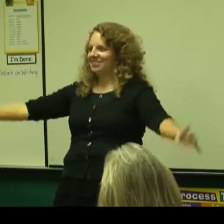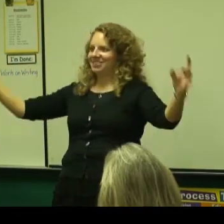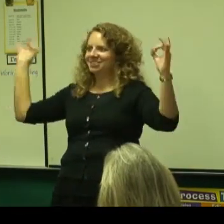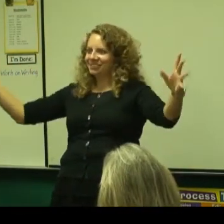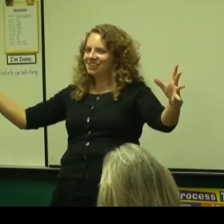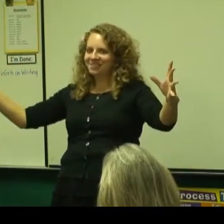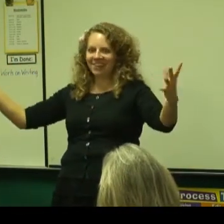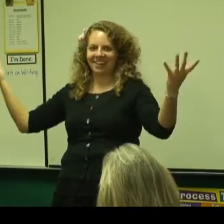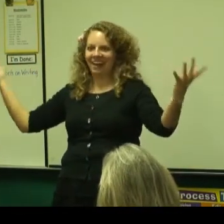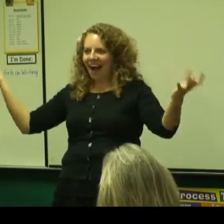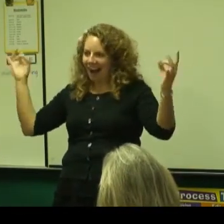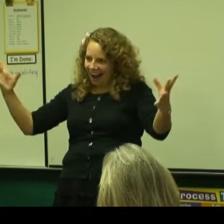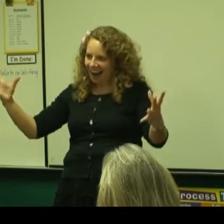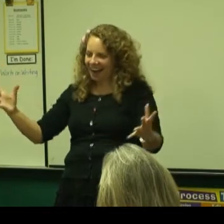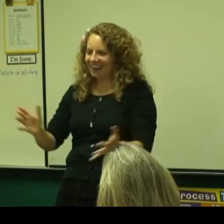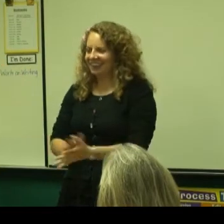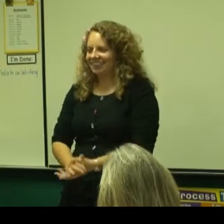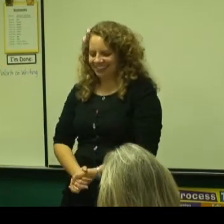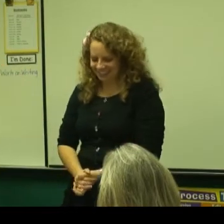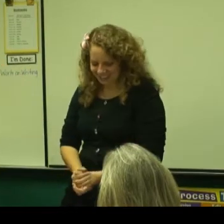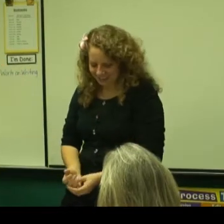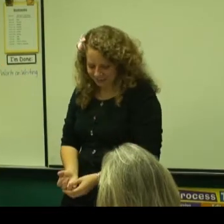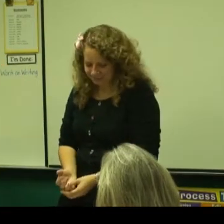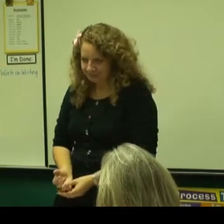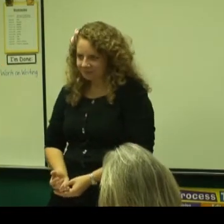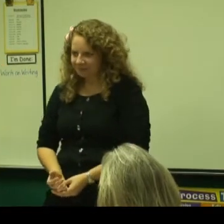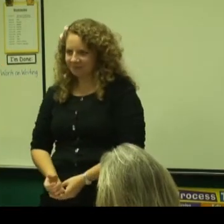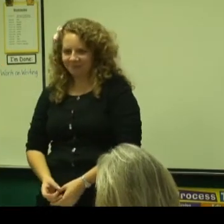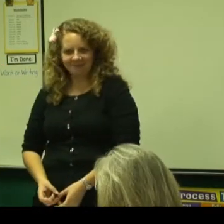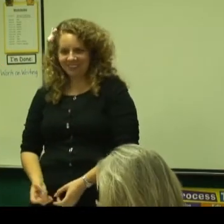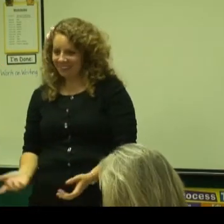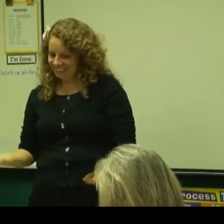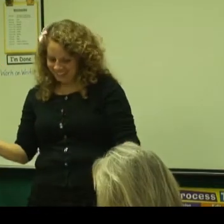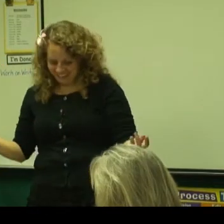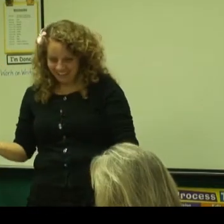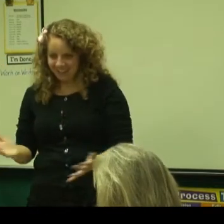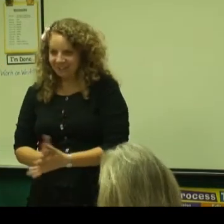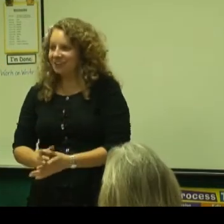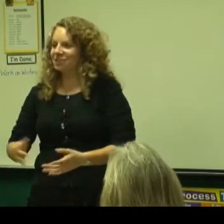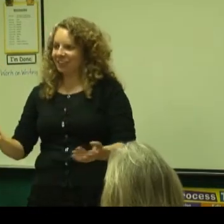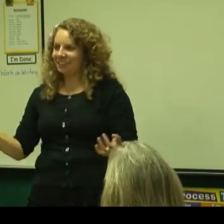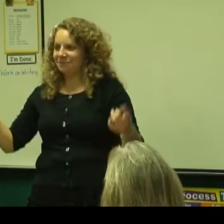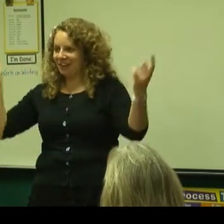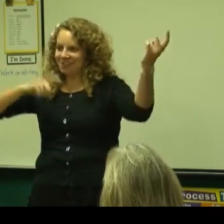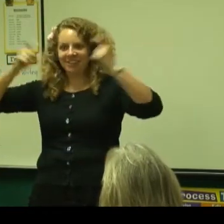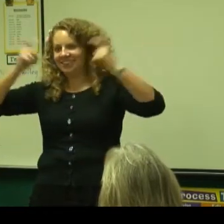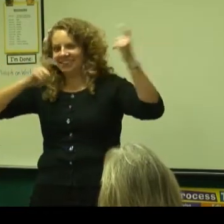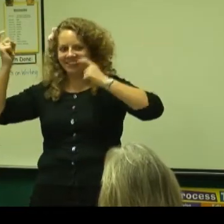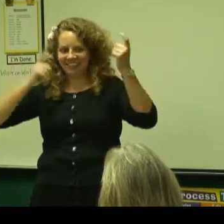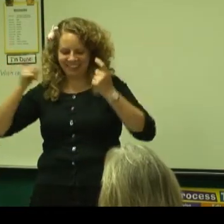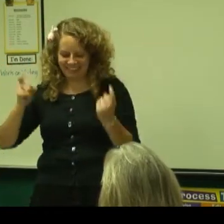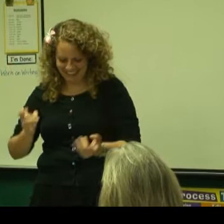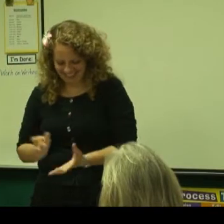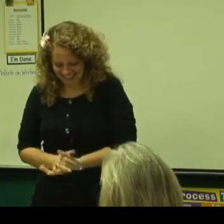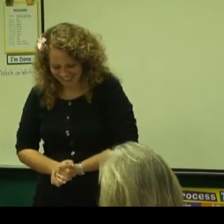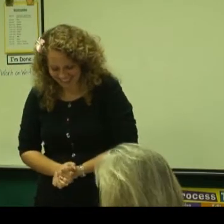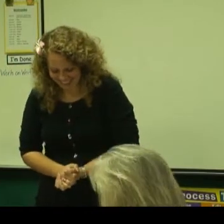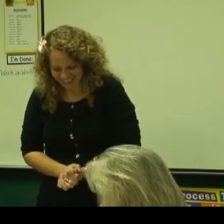It's terrific. Yeah. How do you do that? Yeah. So Facial expressions. Yeah. Yeah, Kind of like